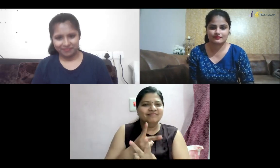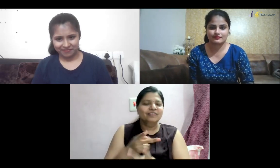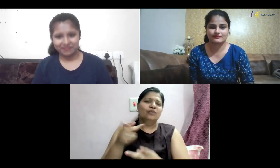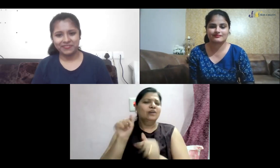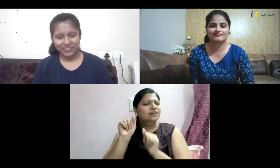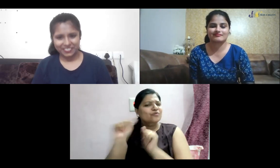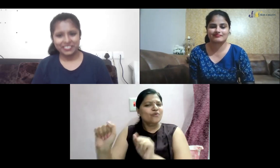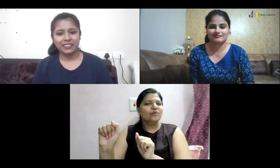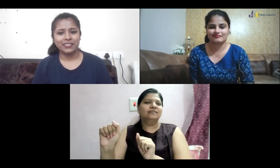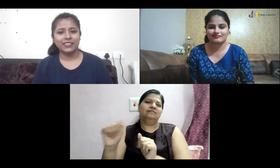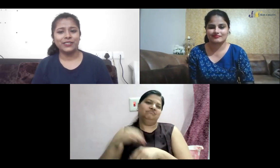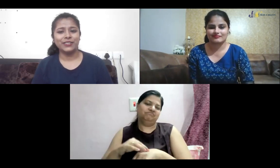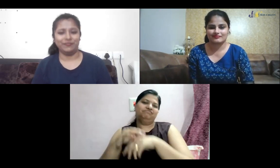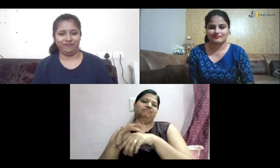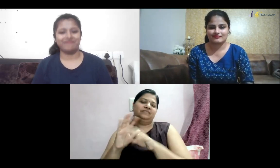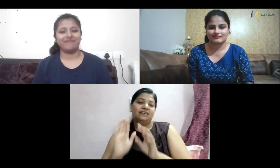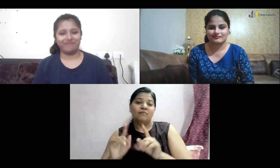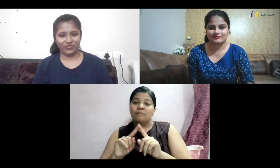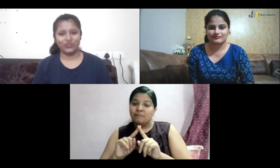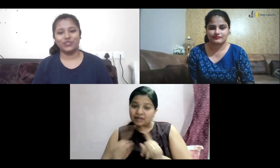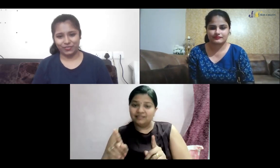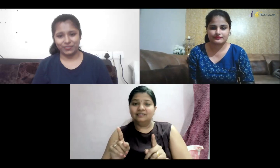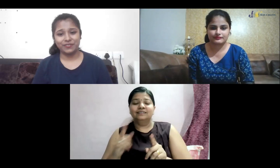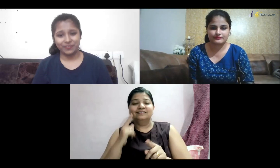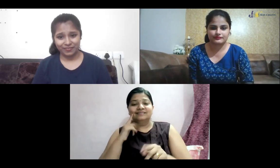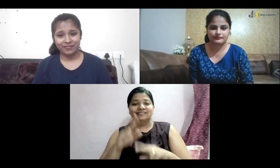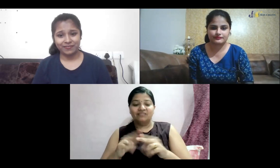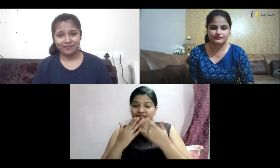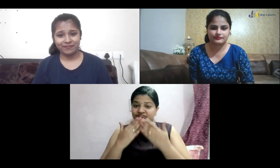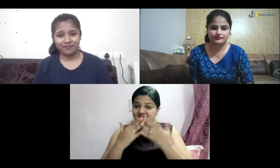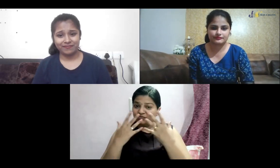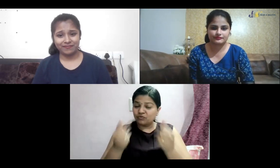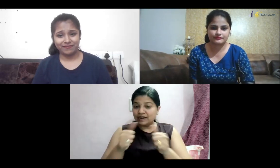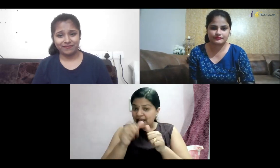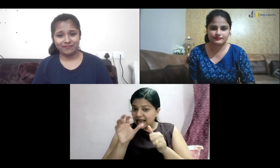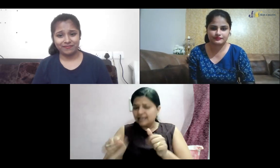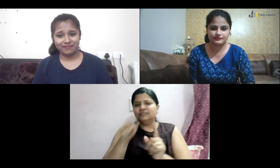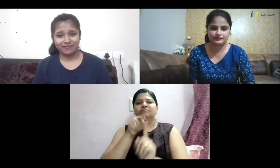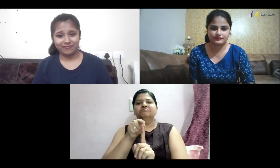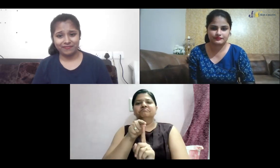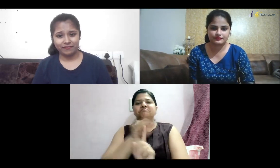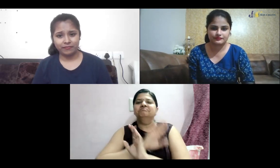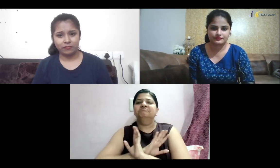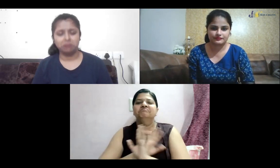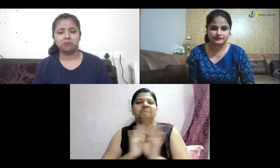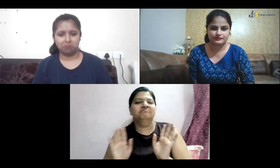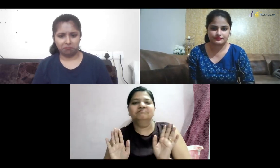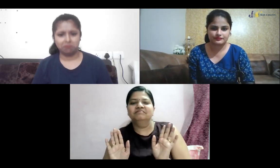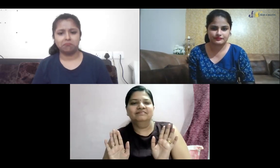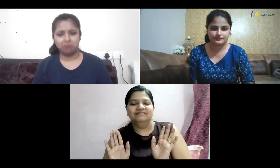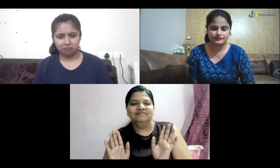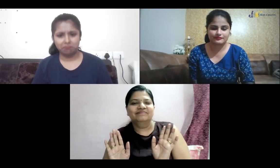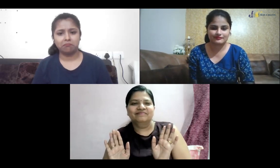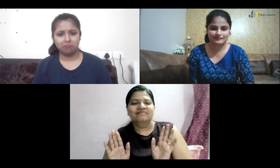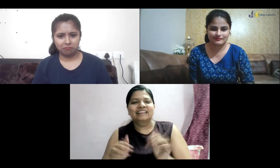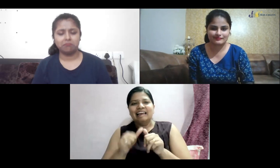learning other vocational training, so it's their choice, but mm, in school setup, accessibility